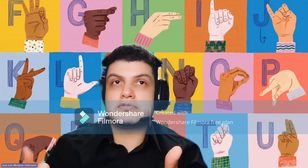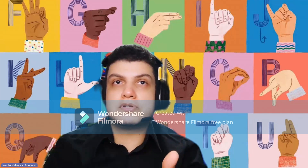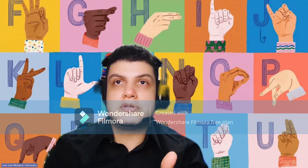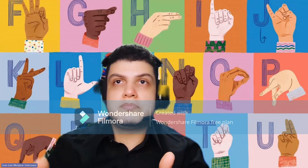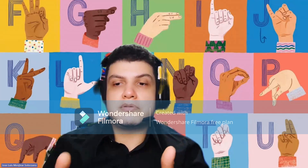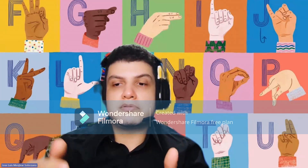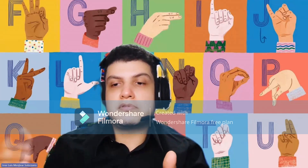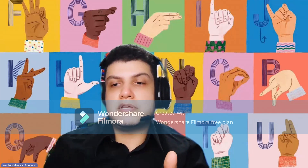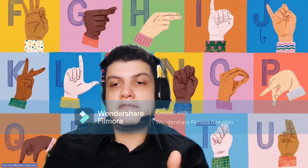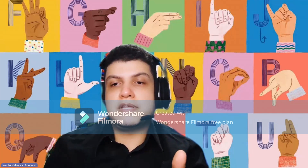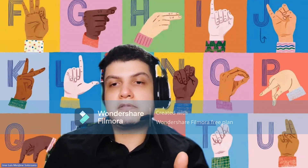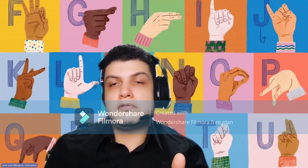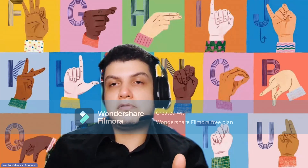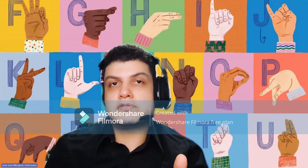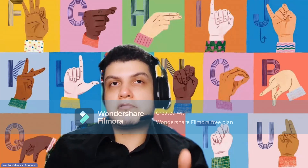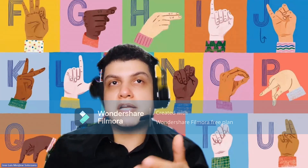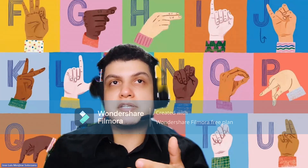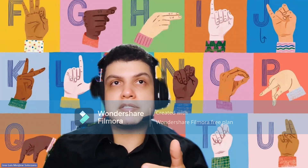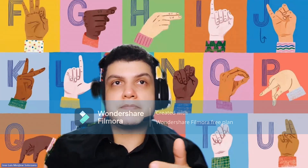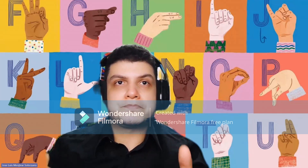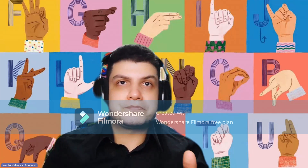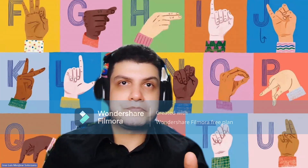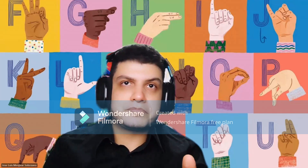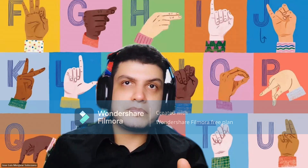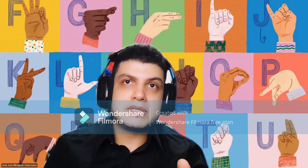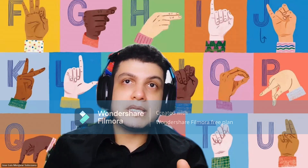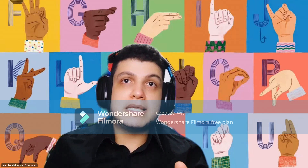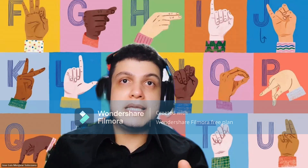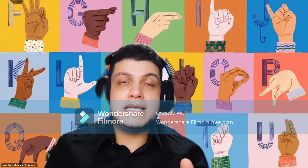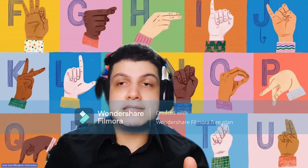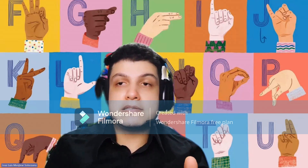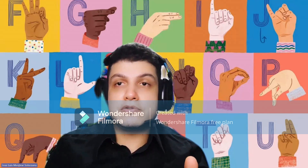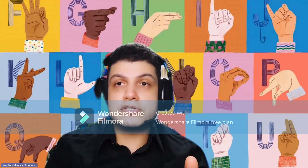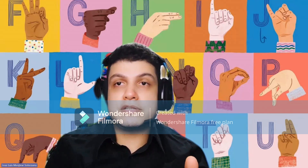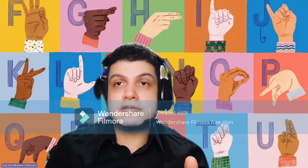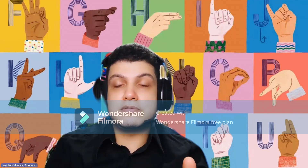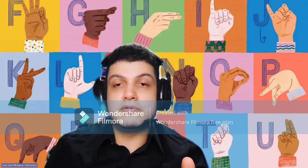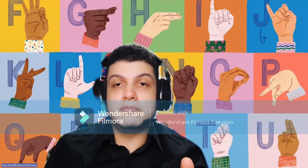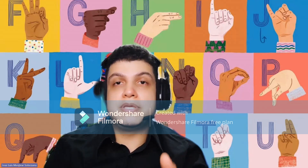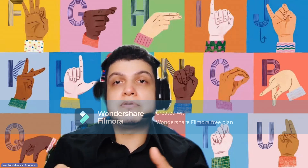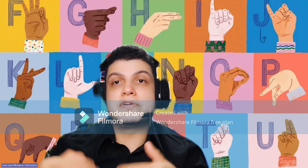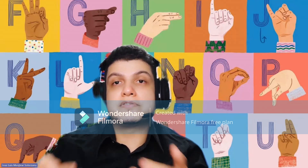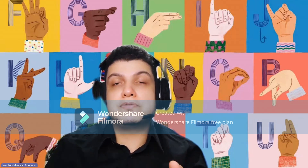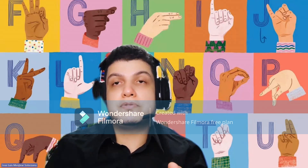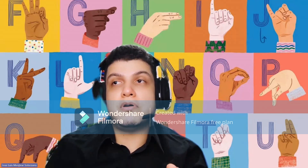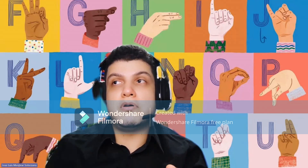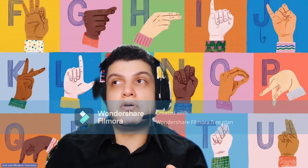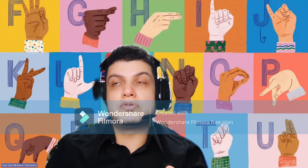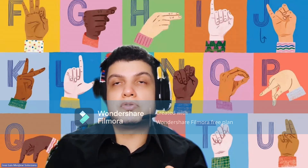cultures, because if the culture crashes, it is crucial to be understood or